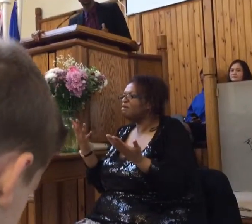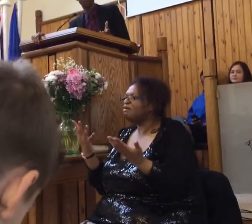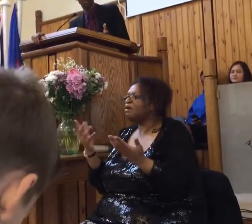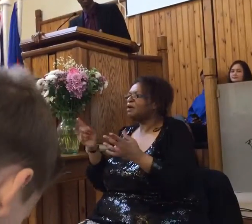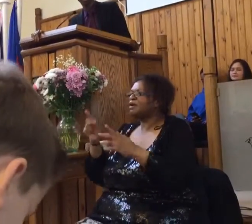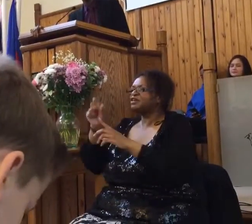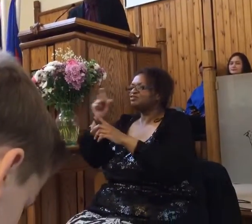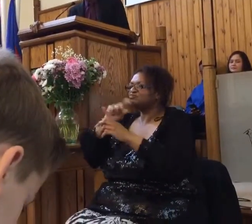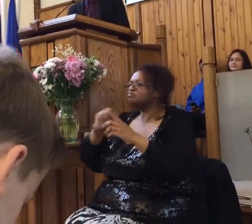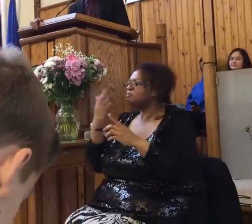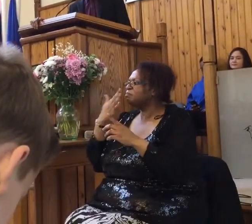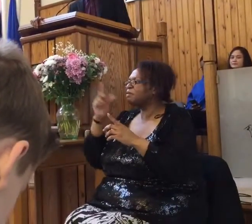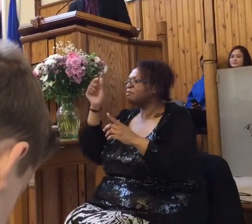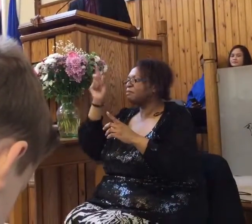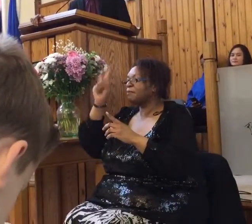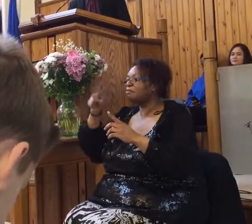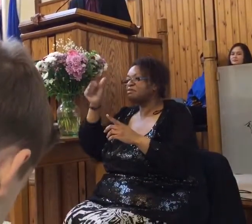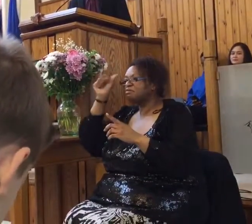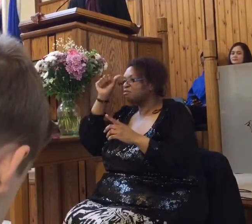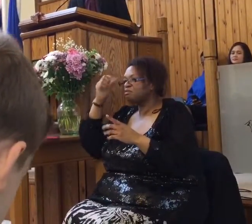preaching to the strangers?